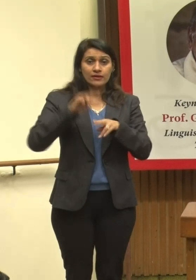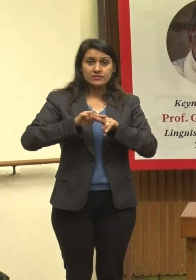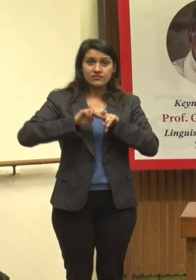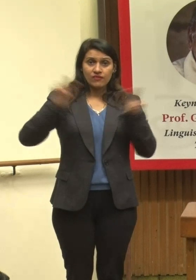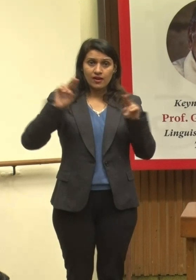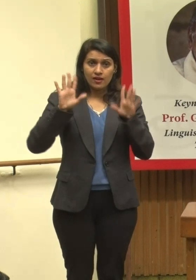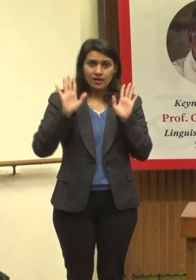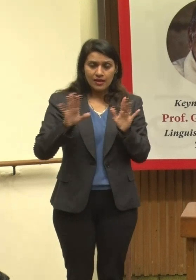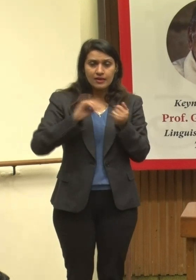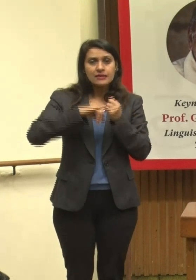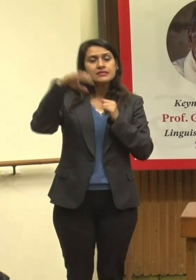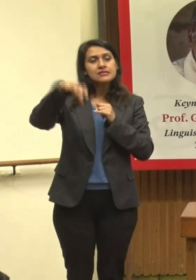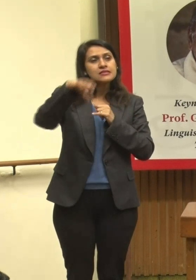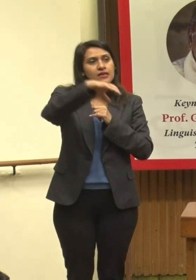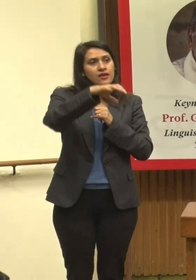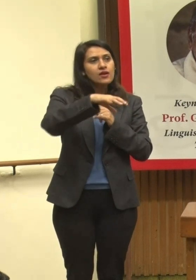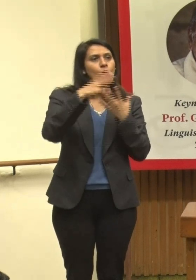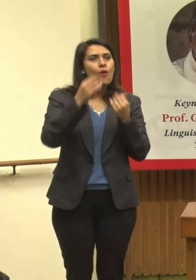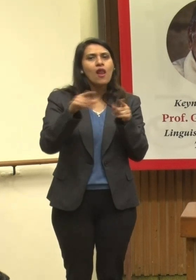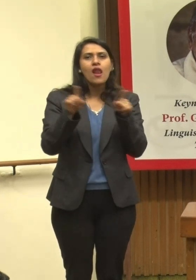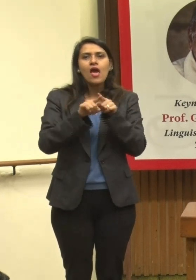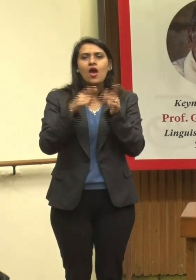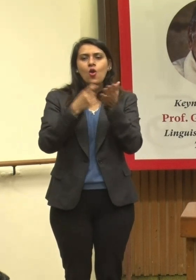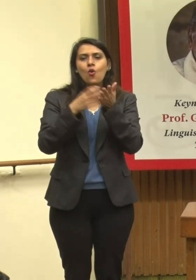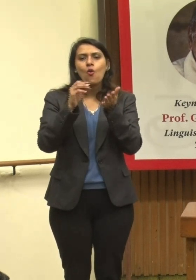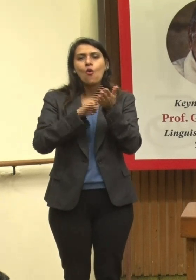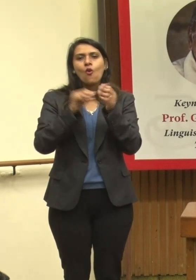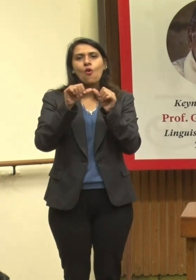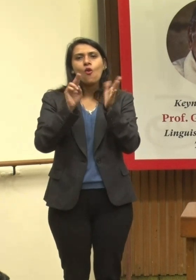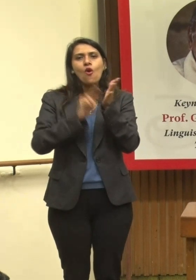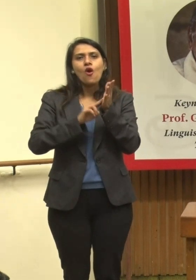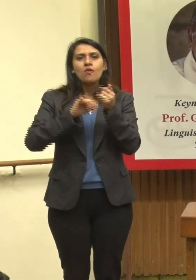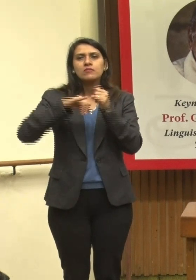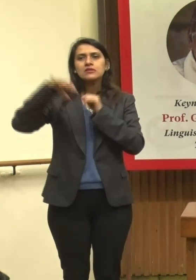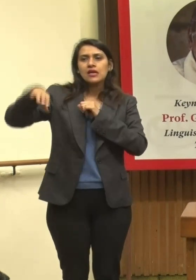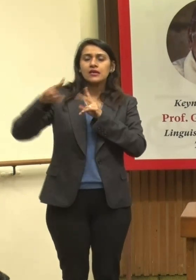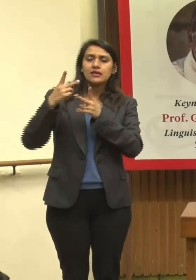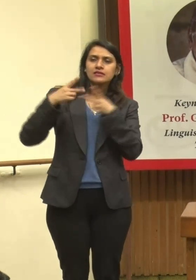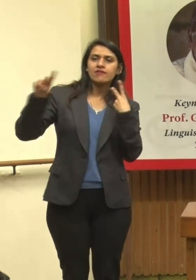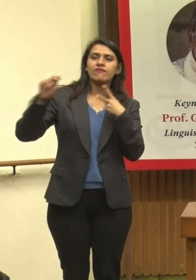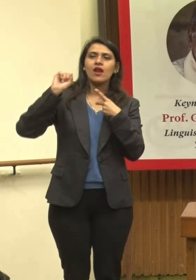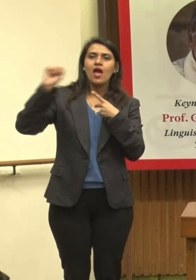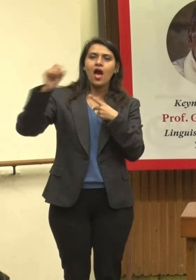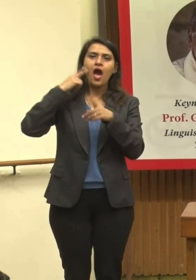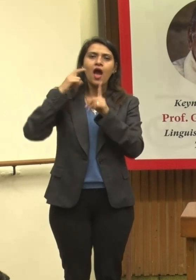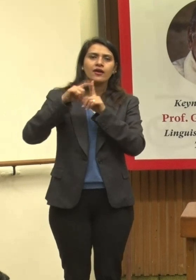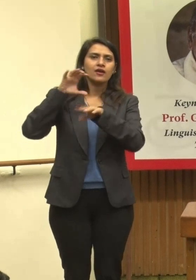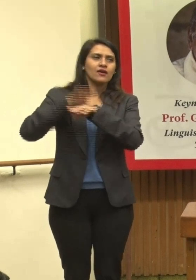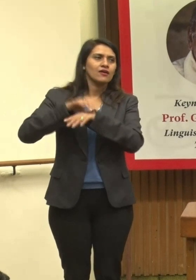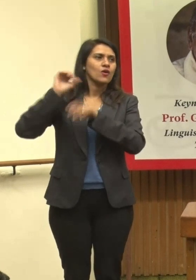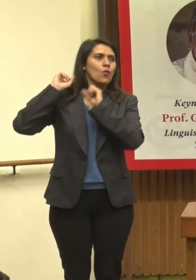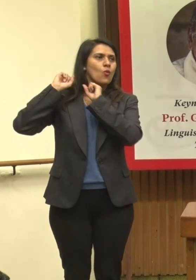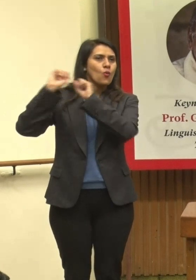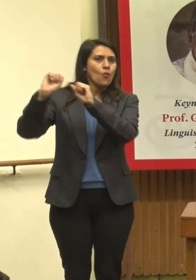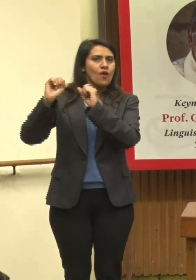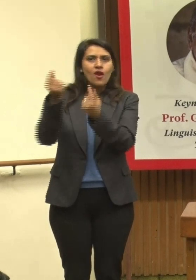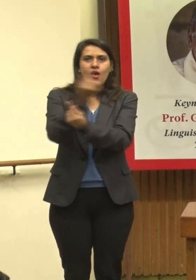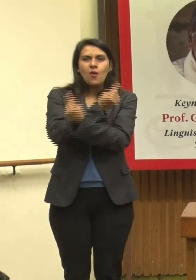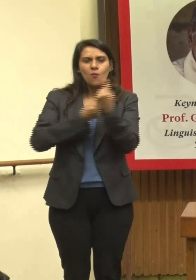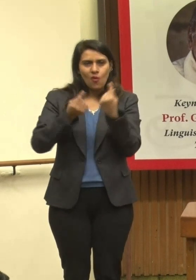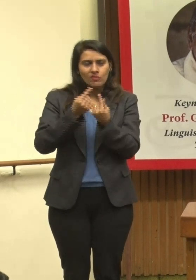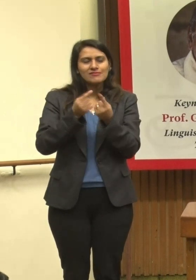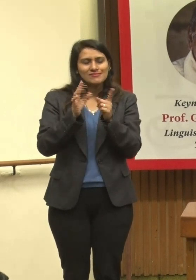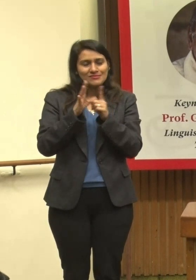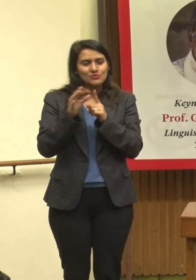those states will want to be like the Roman states, separate entities. But that's for the politicians to